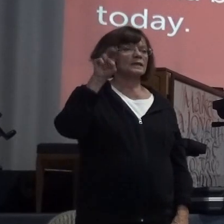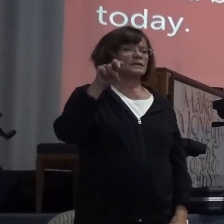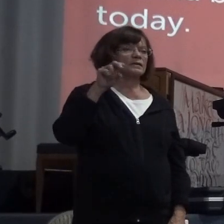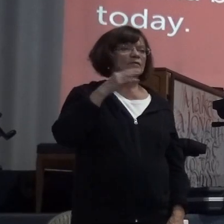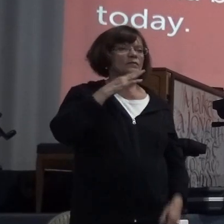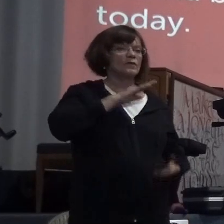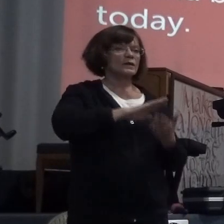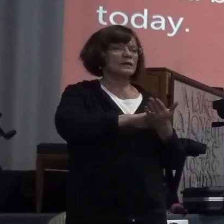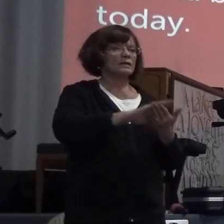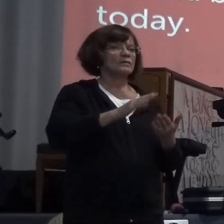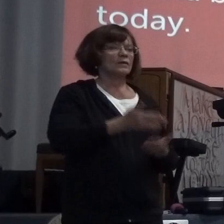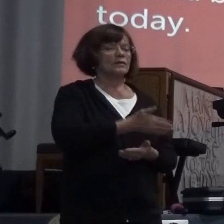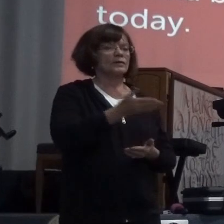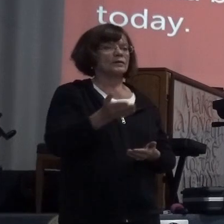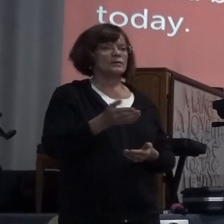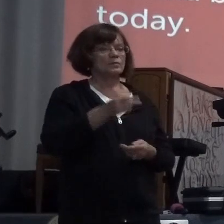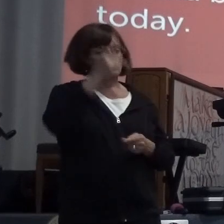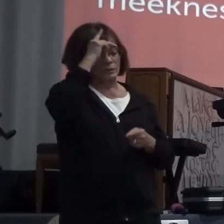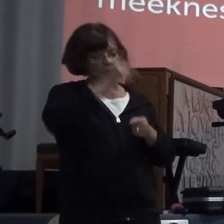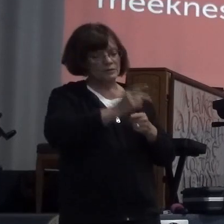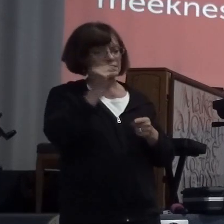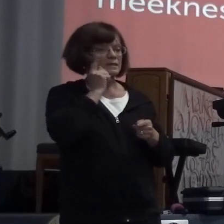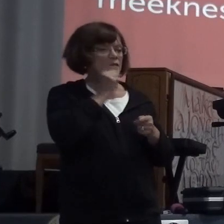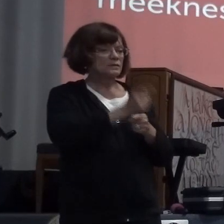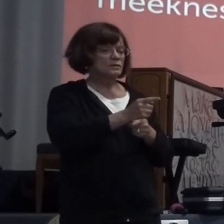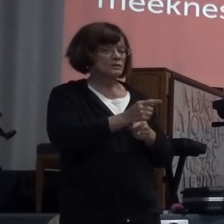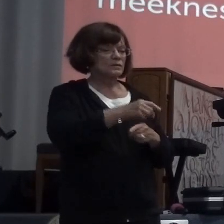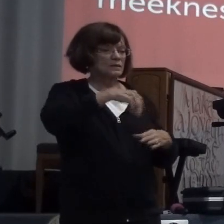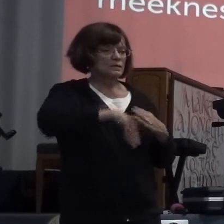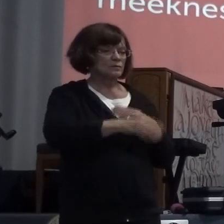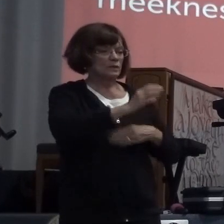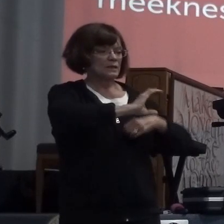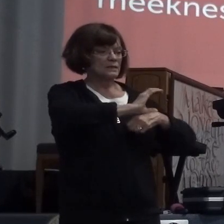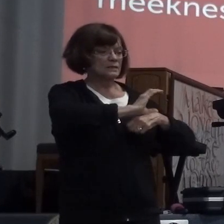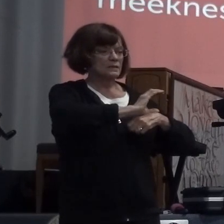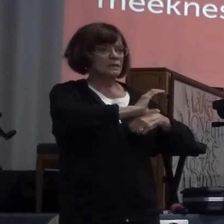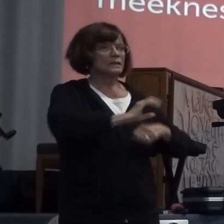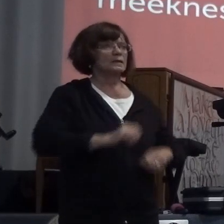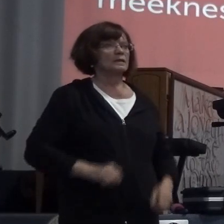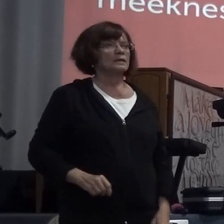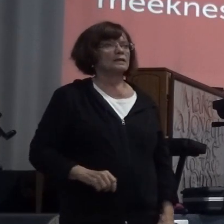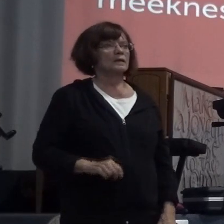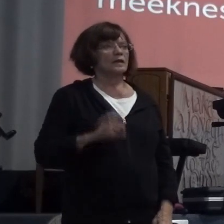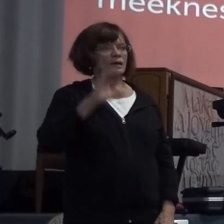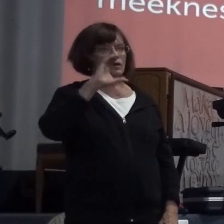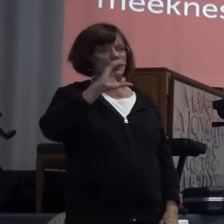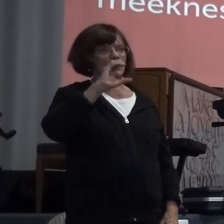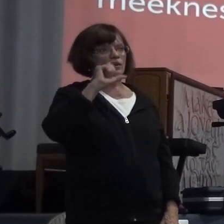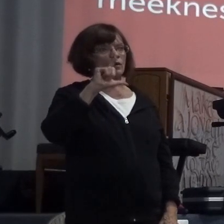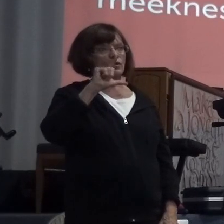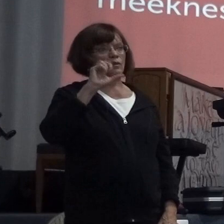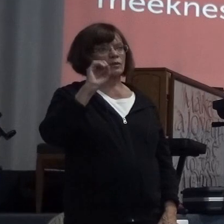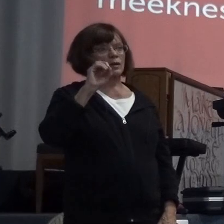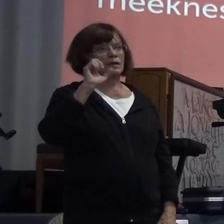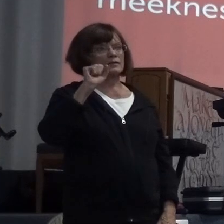not brothers and sisters in Christ. Let's go to Colossians 3:12 and 13.